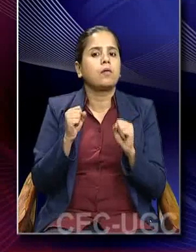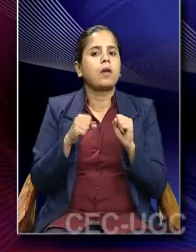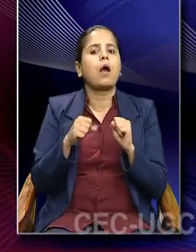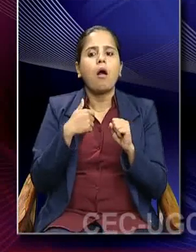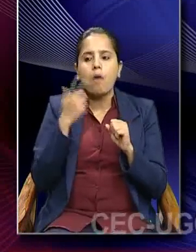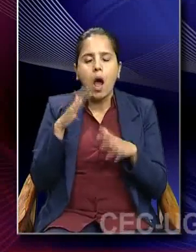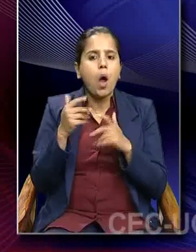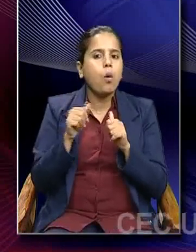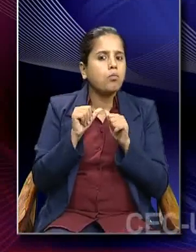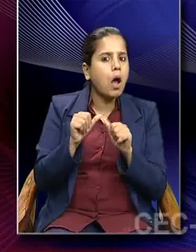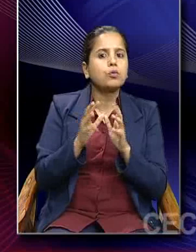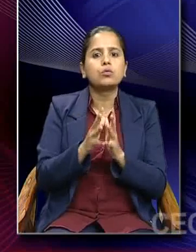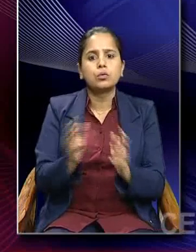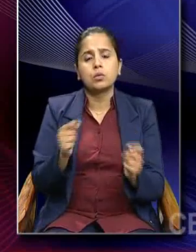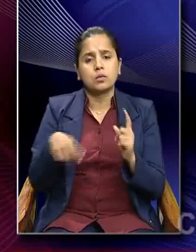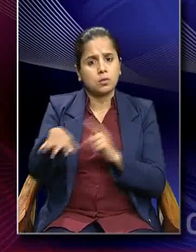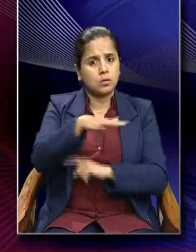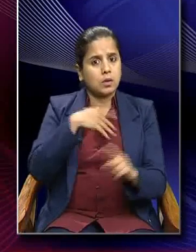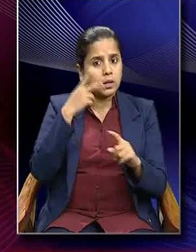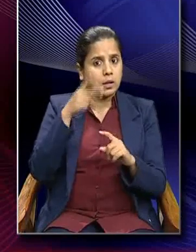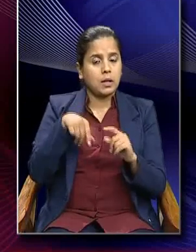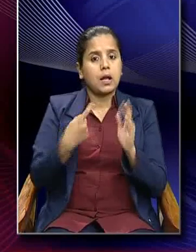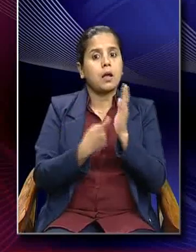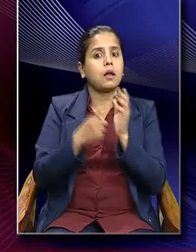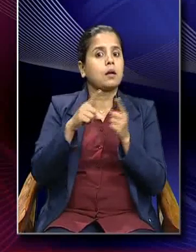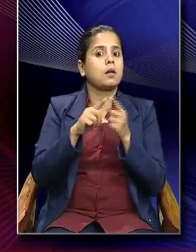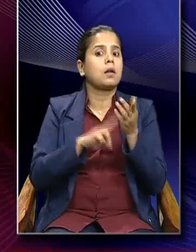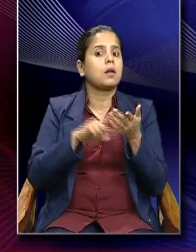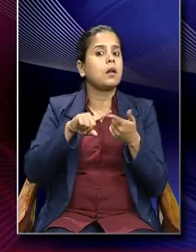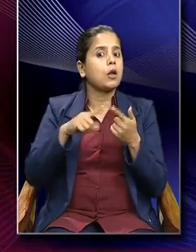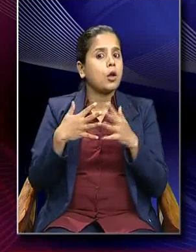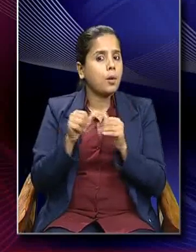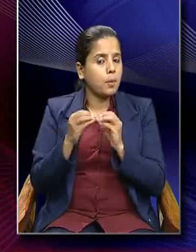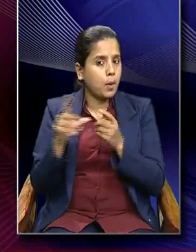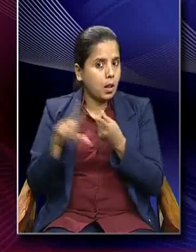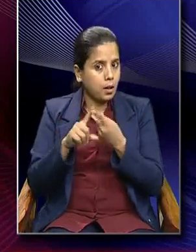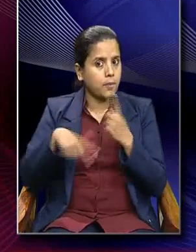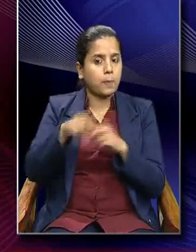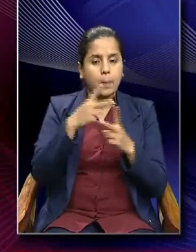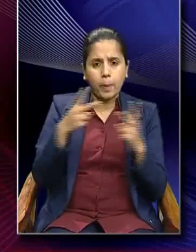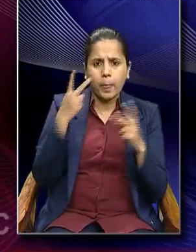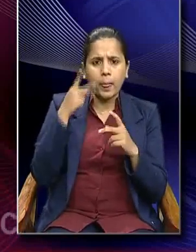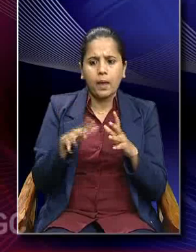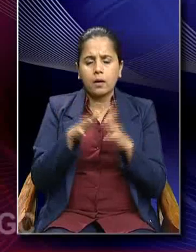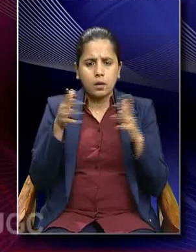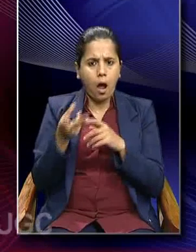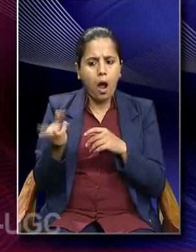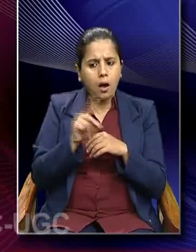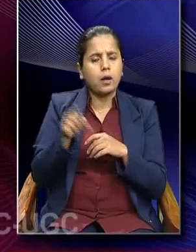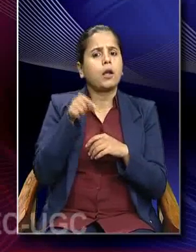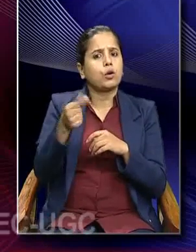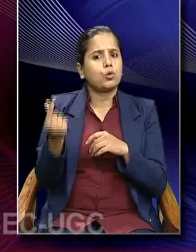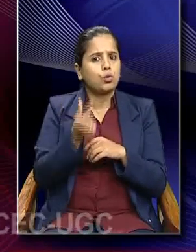address. In the scenario when the renewable energy system is embarking, in a technology is embarking at the globalized